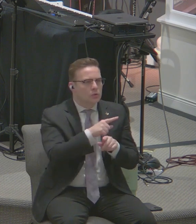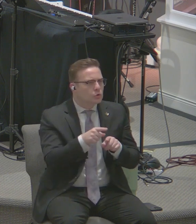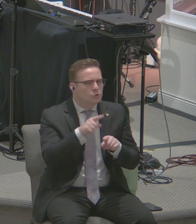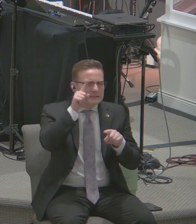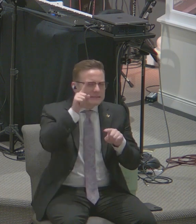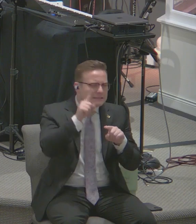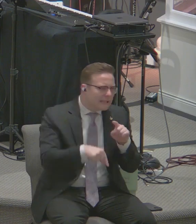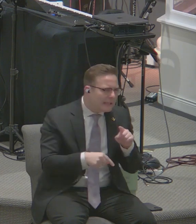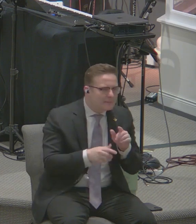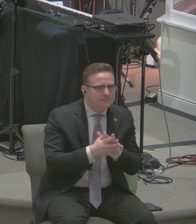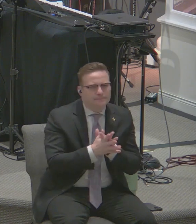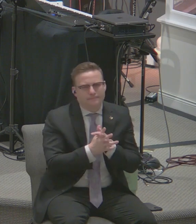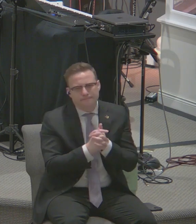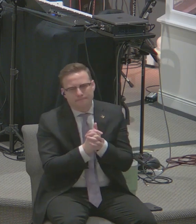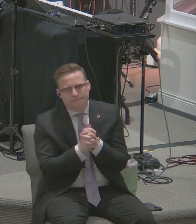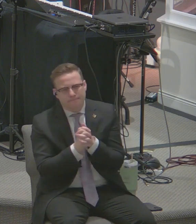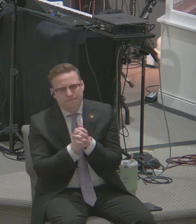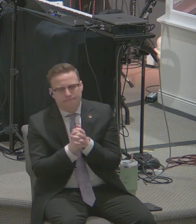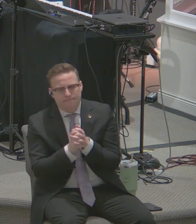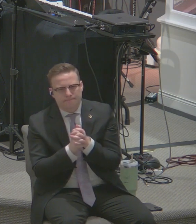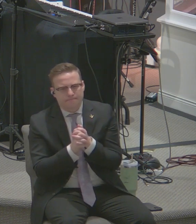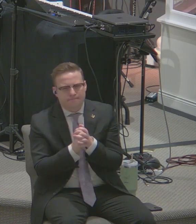compulsion.